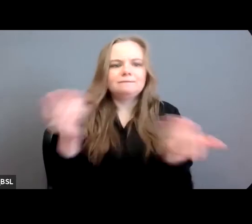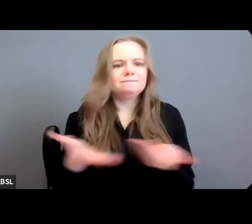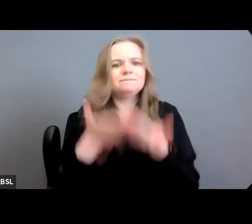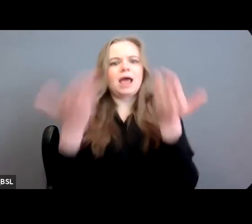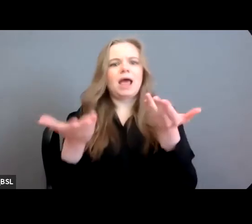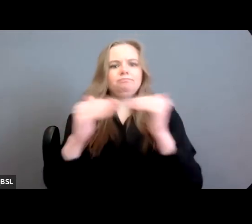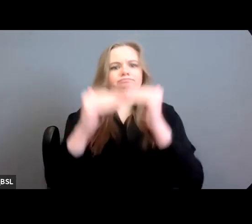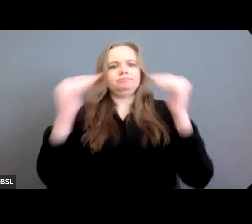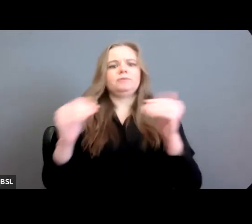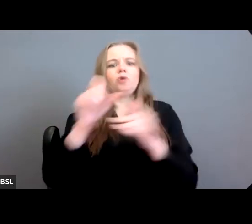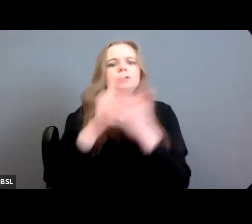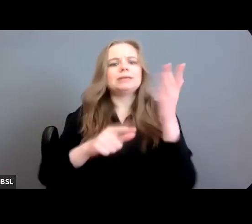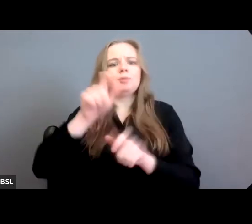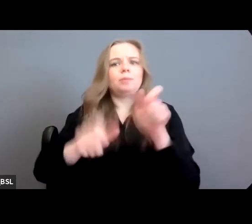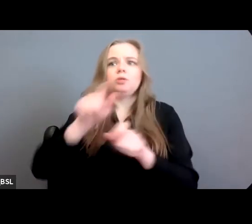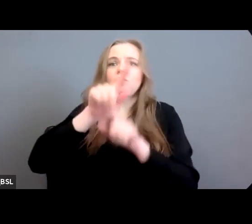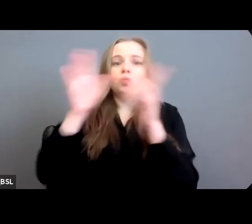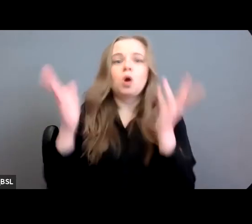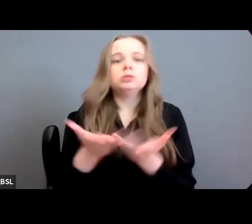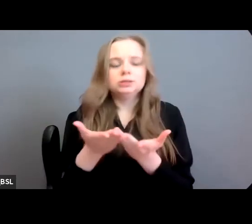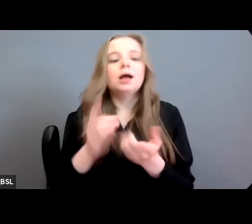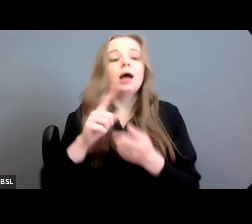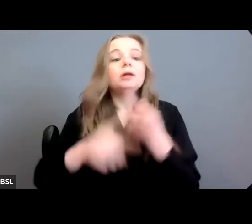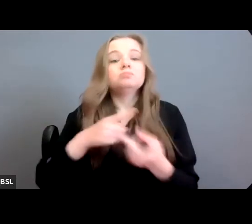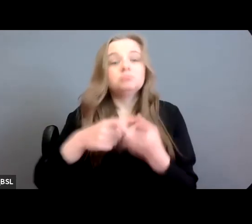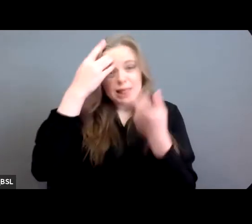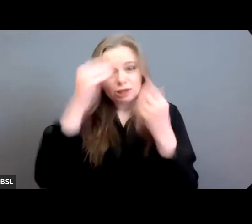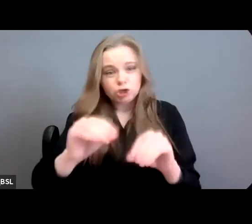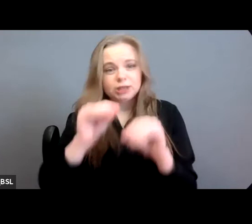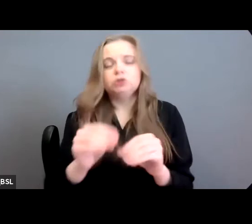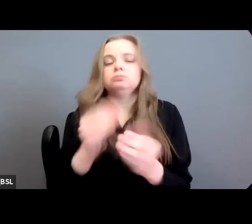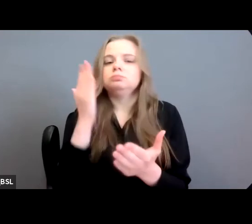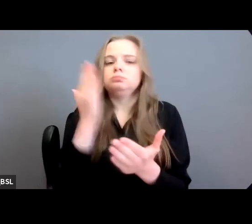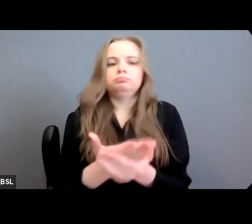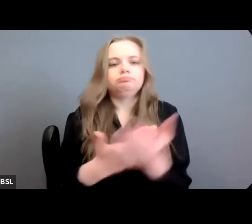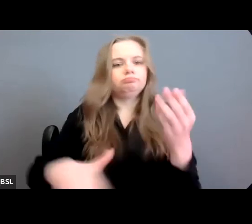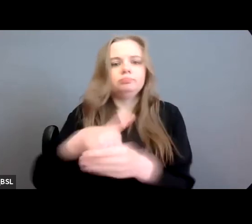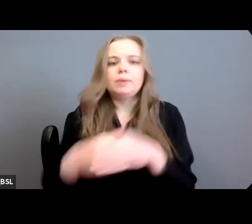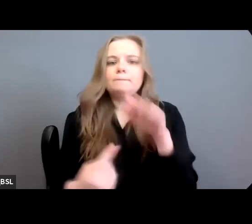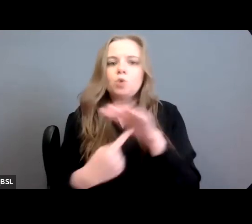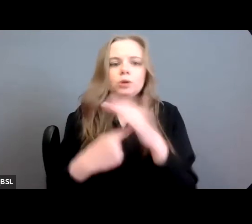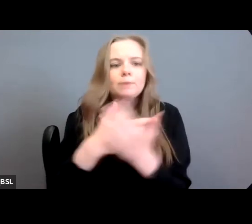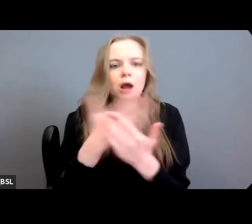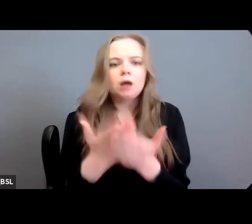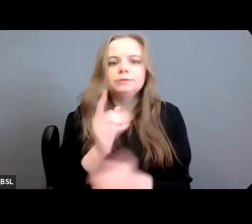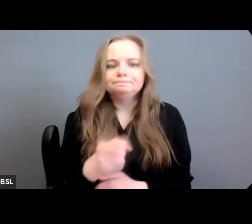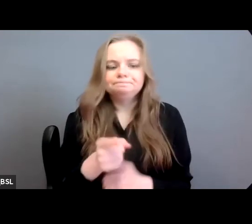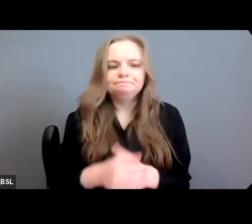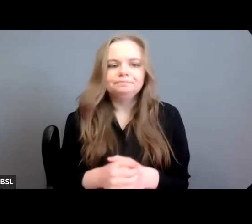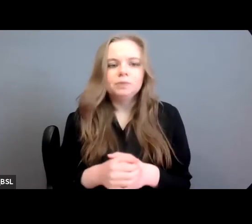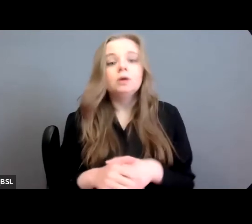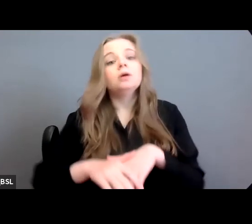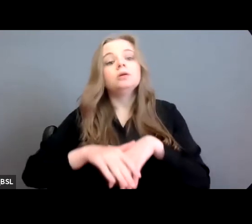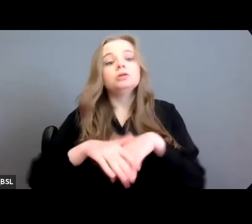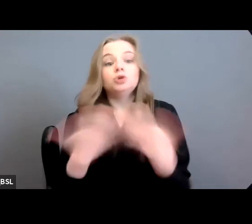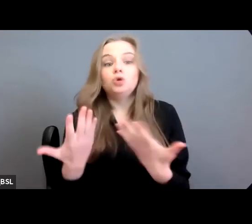people around the world, and education is an absolutely vital part of that process. So it's a